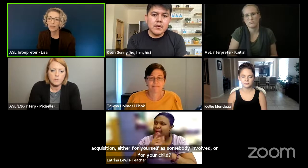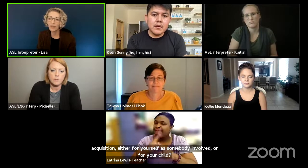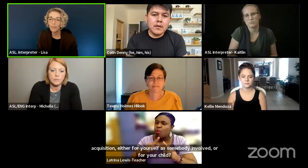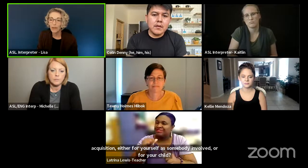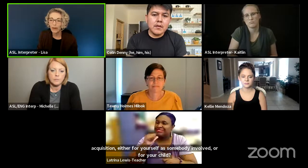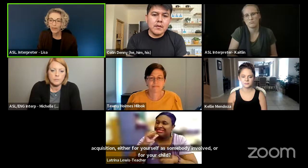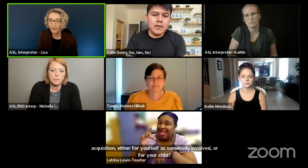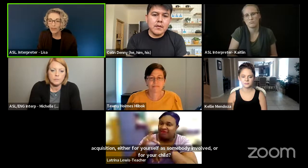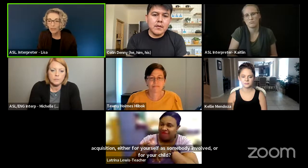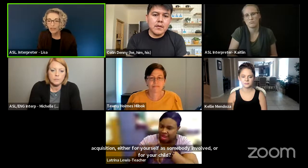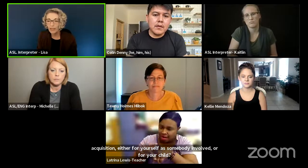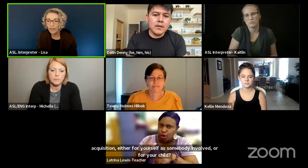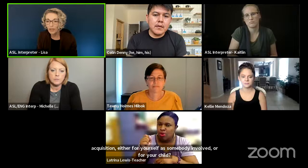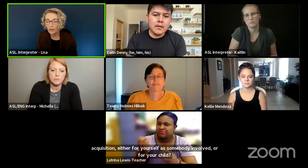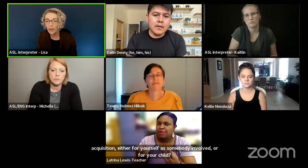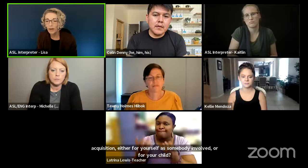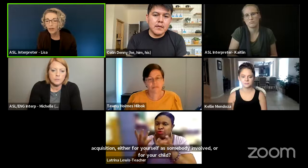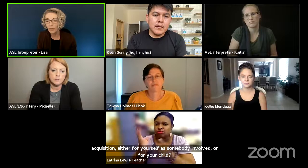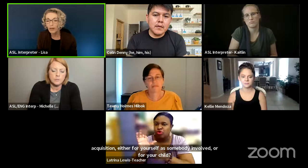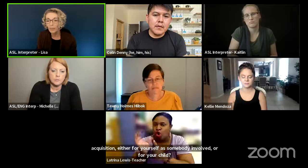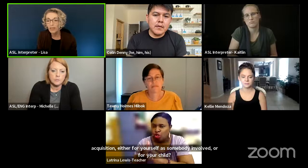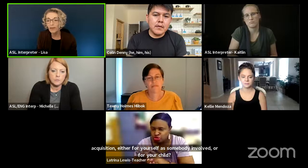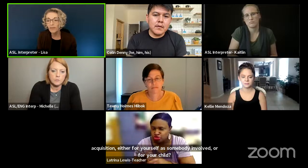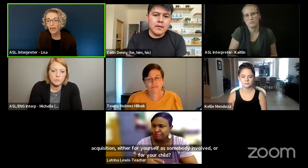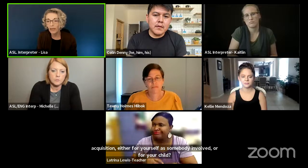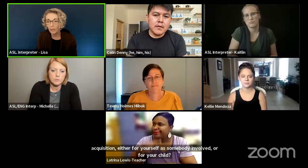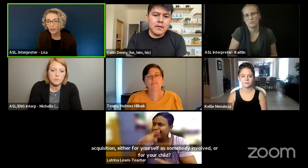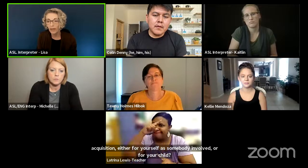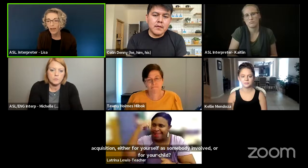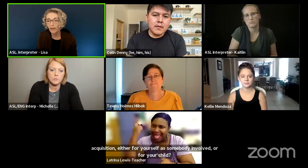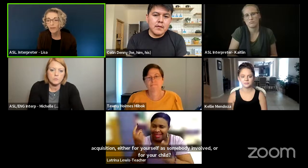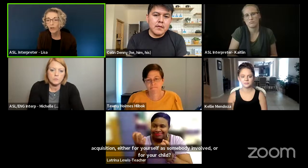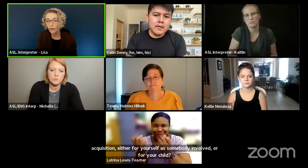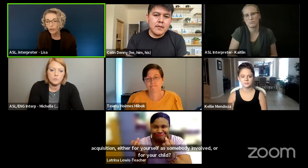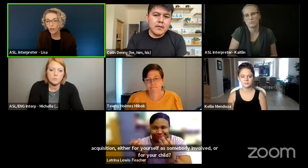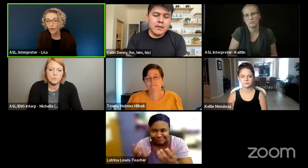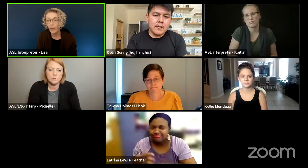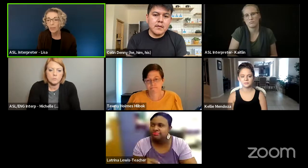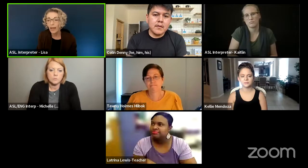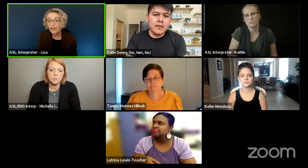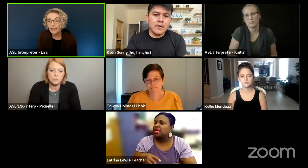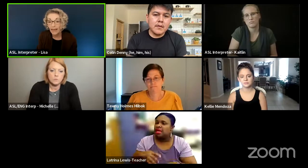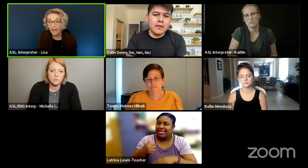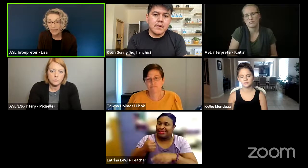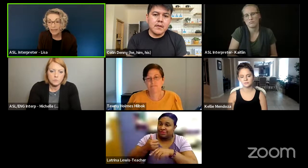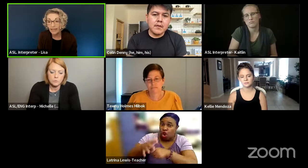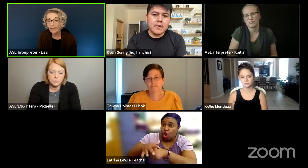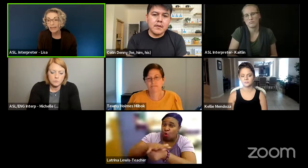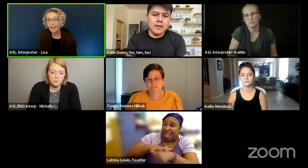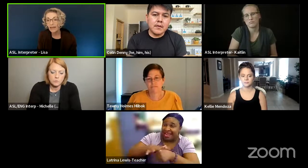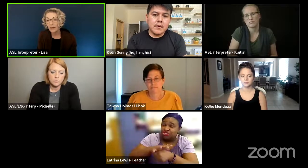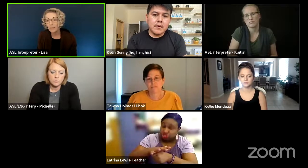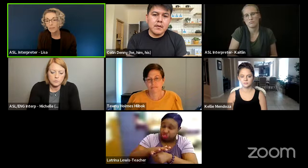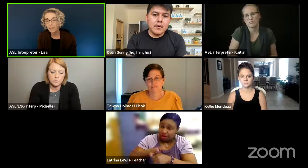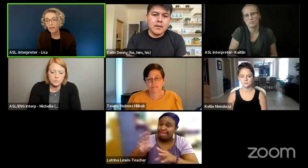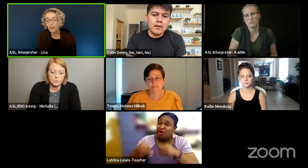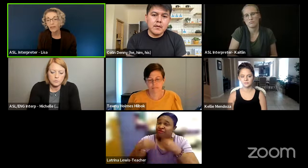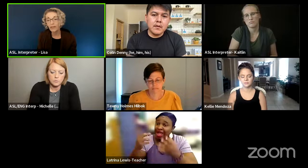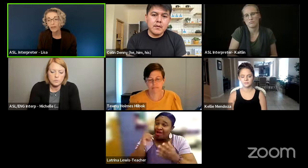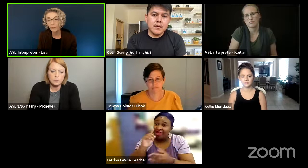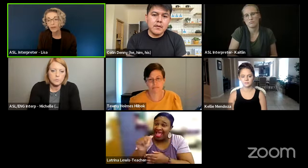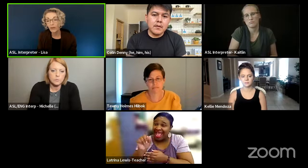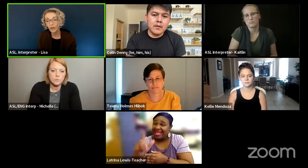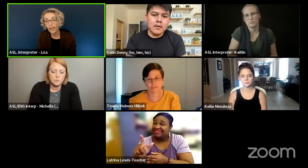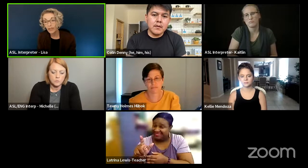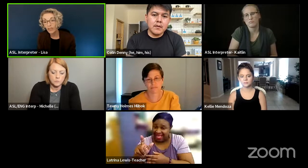In terms of barriers, I wouldn't say it's really a barrier, but it wasn't available. A lot of culture, black signing.